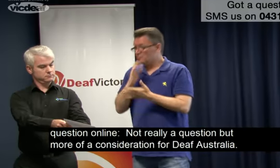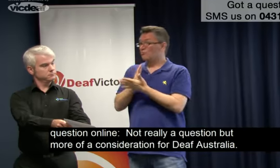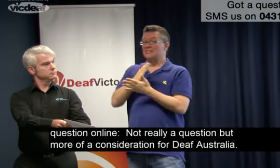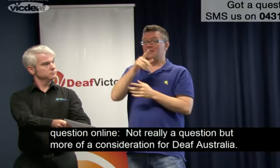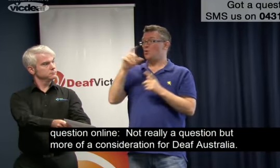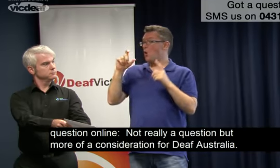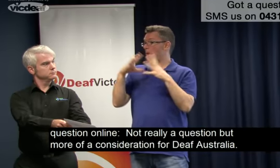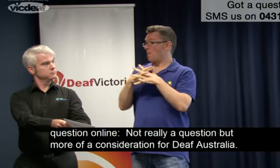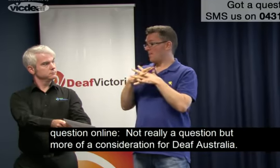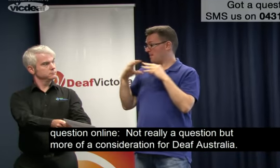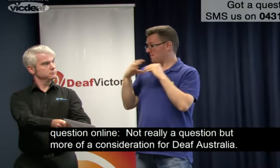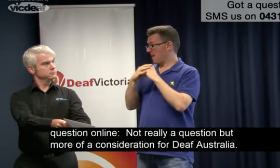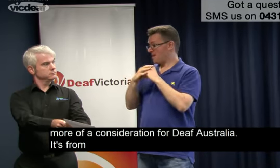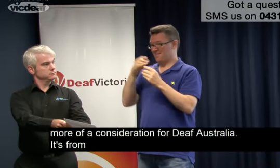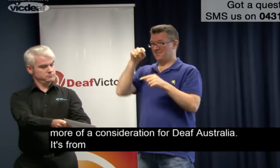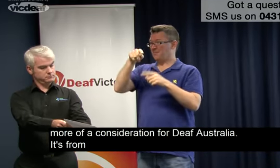resides in Queensland.